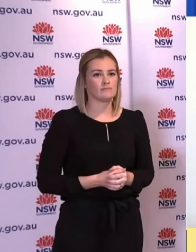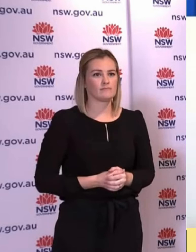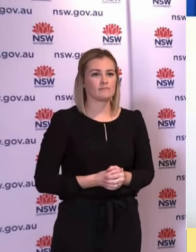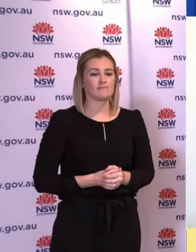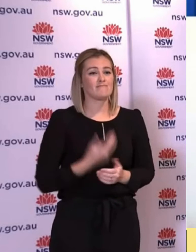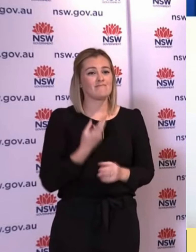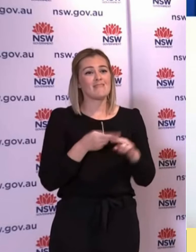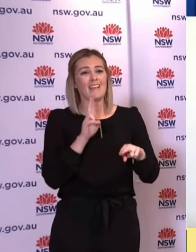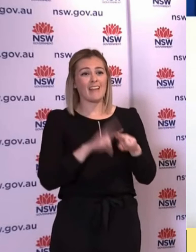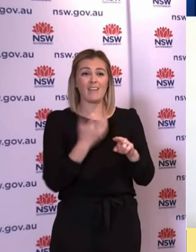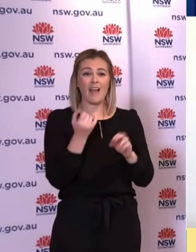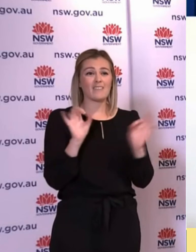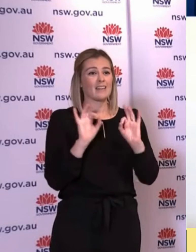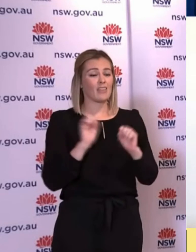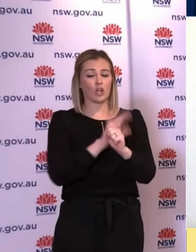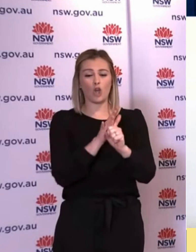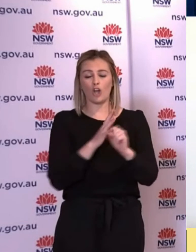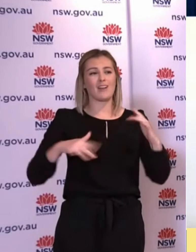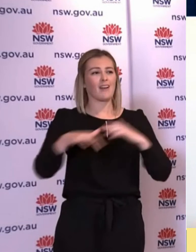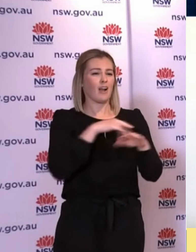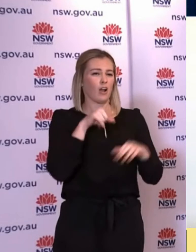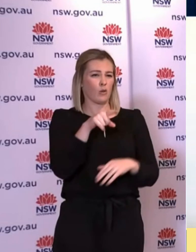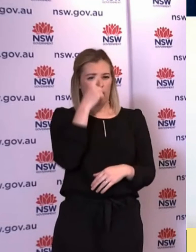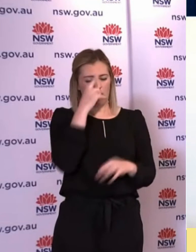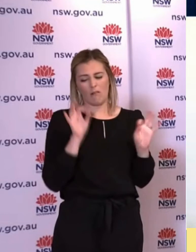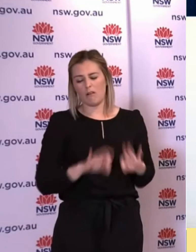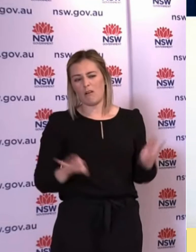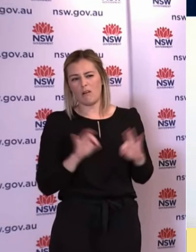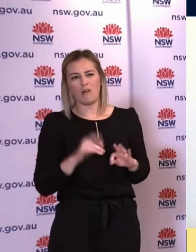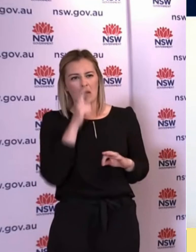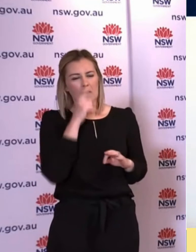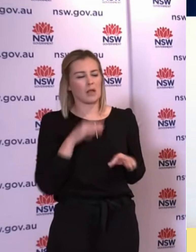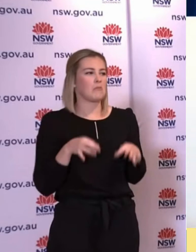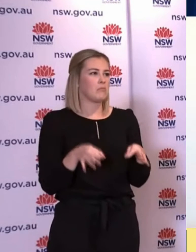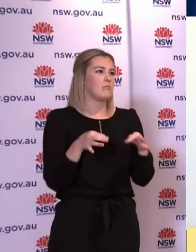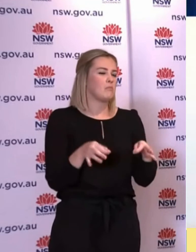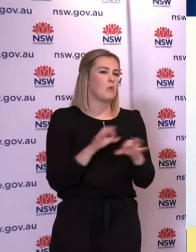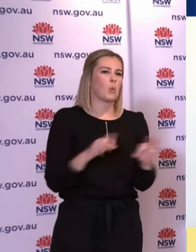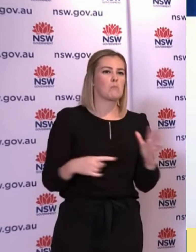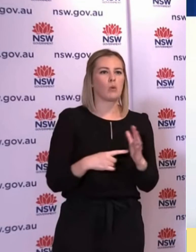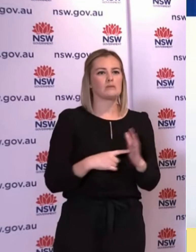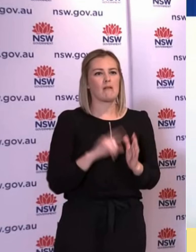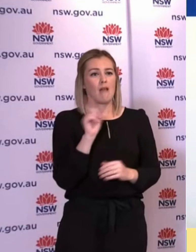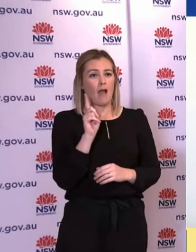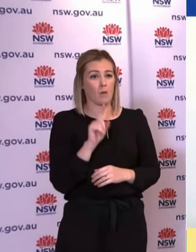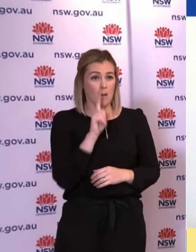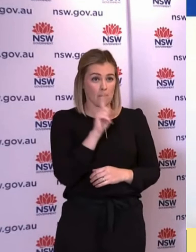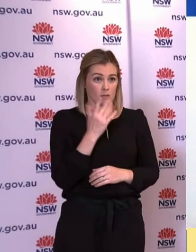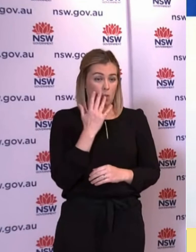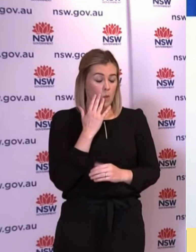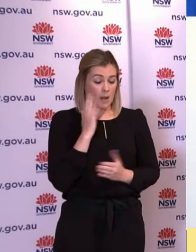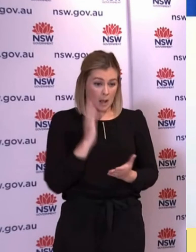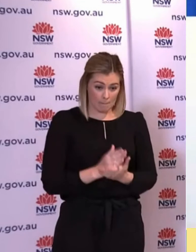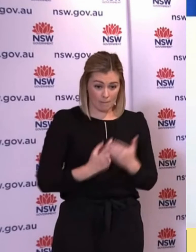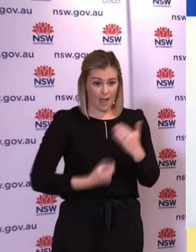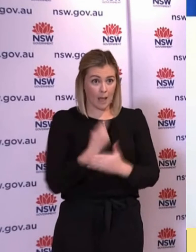you tend to want to get vaccinated. So I think we do have some challenging times ahead, but I'm pretty confident that we'll all get there as